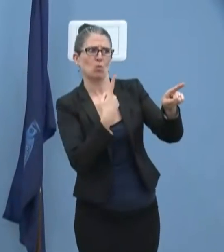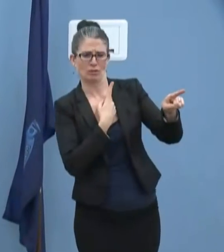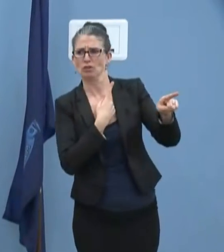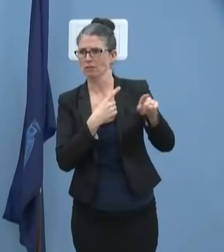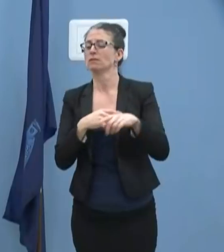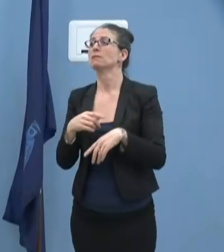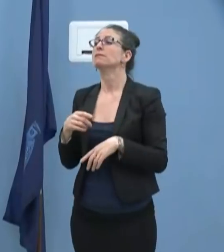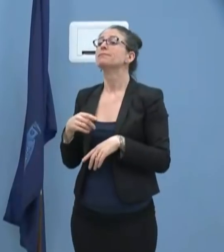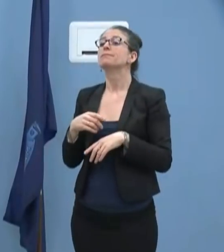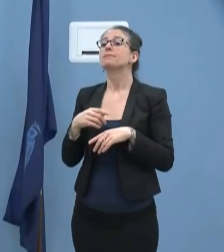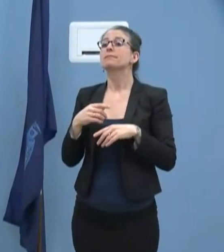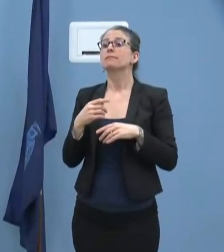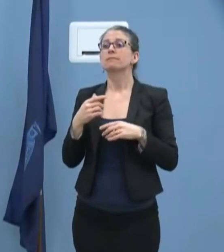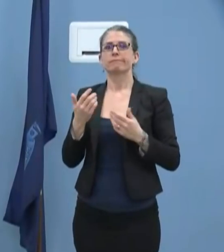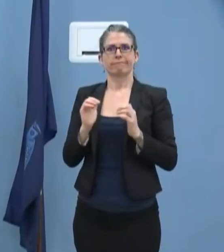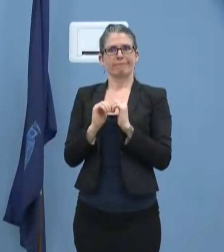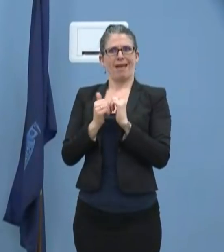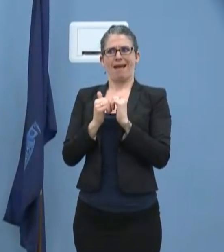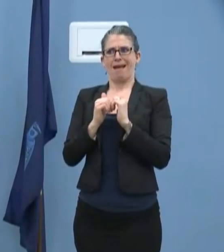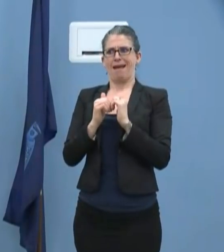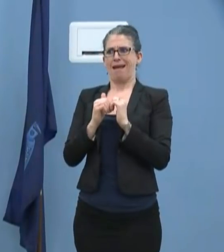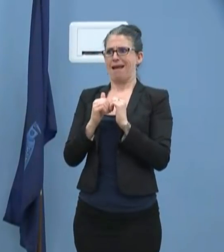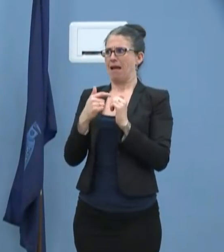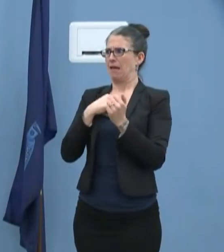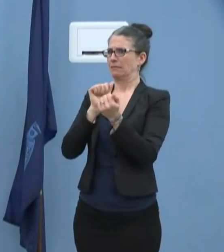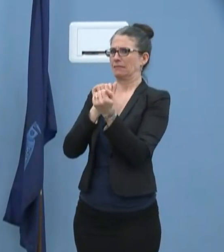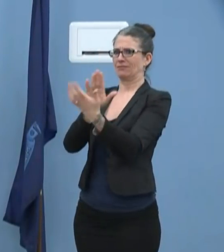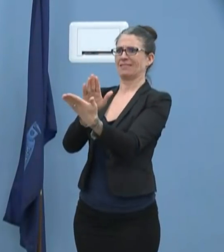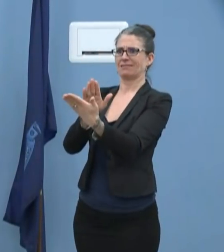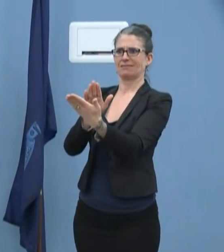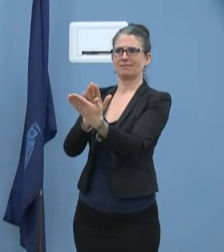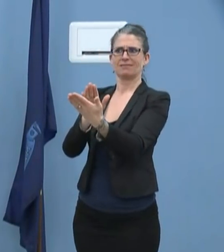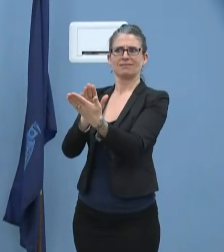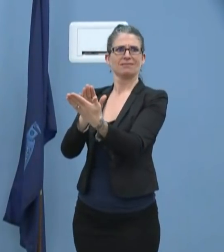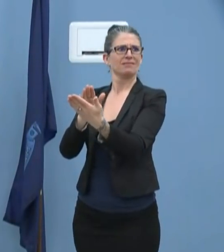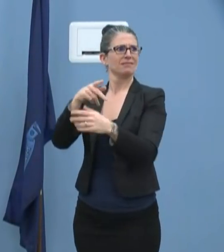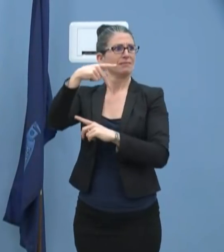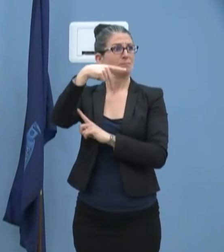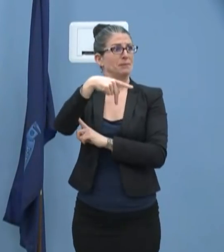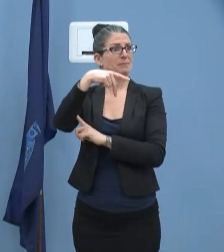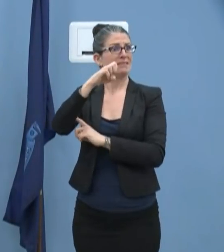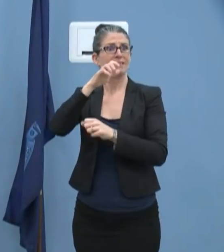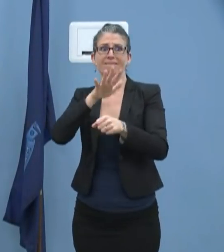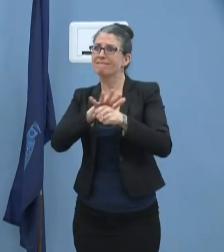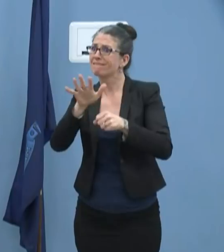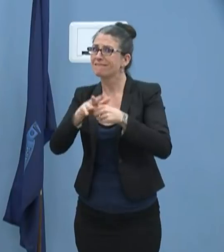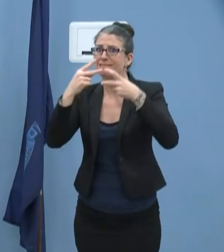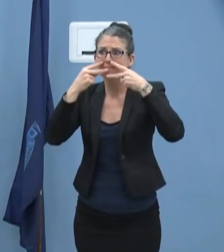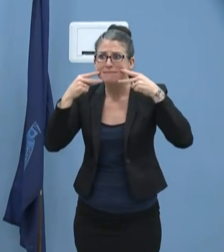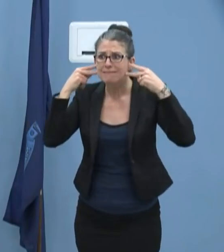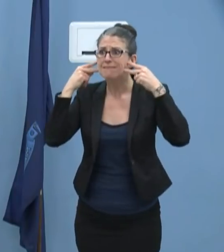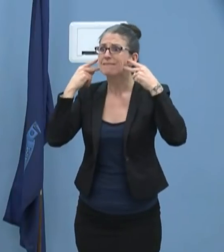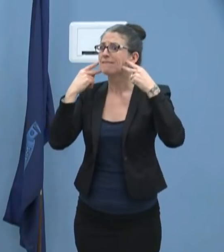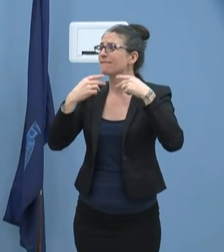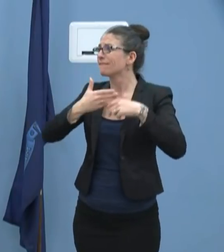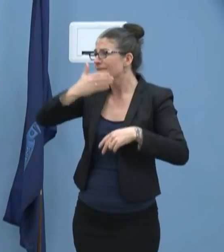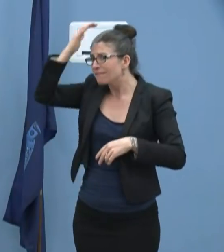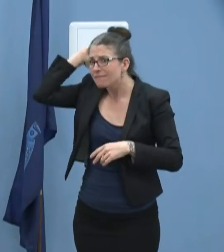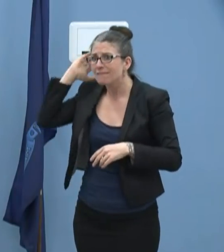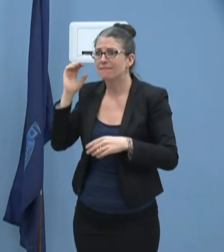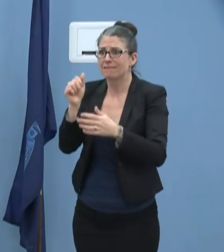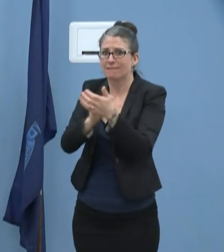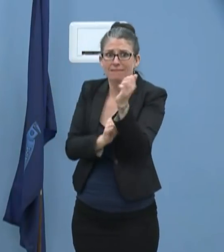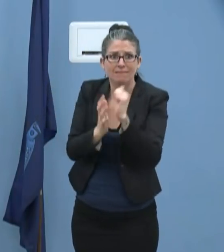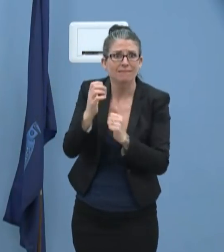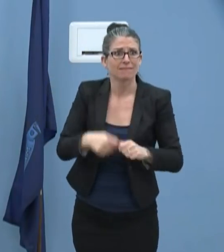how should we think about and address the shortage of protective equipment, equipment that's used by health care providers providers, and